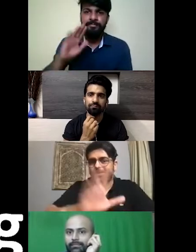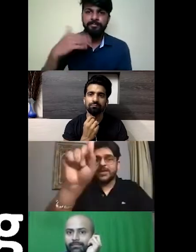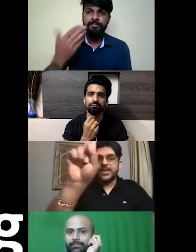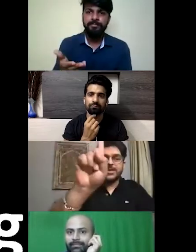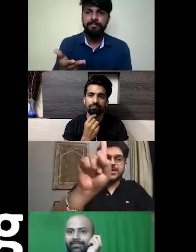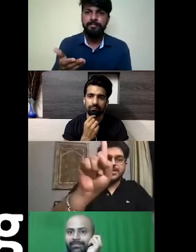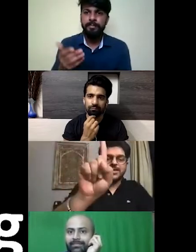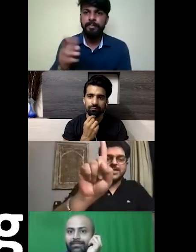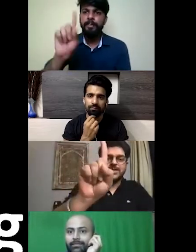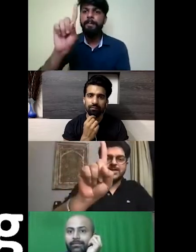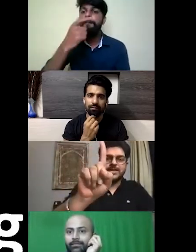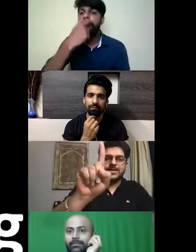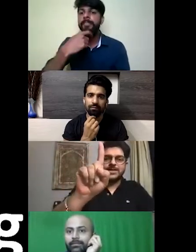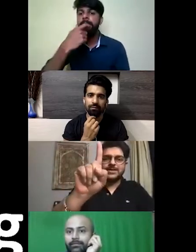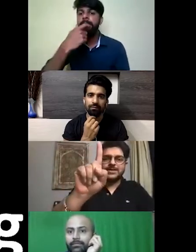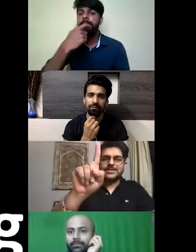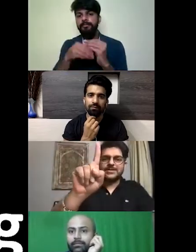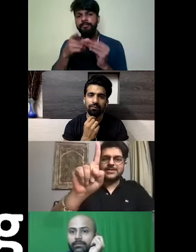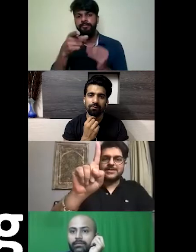hearing.